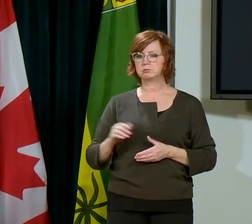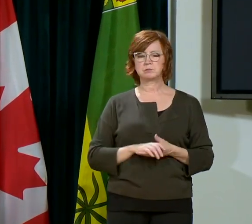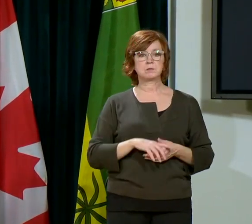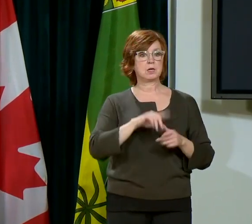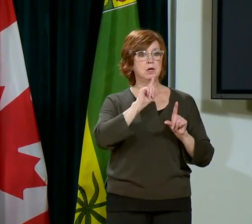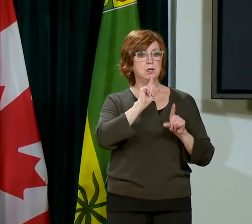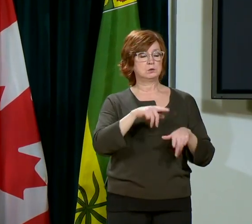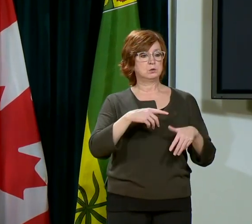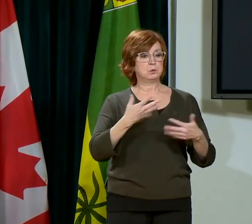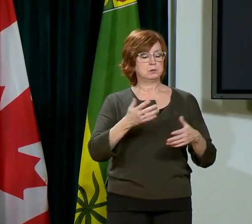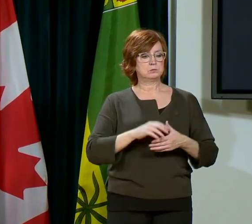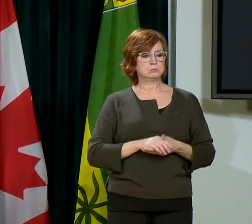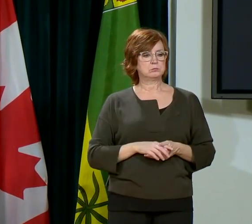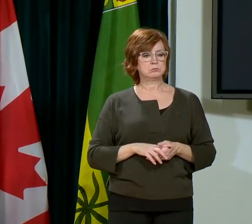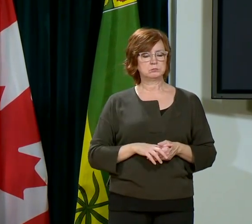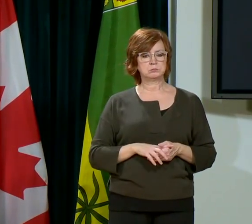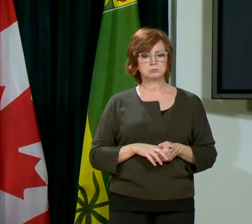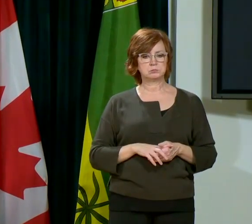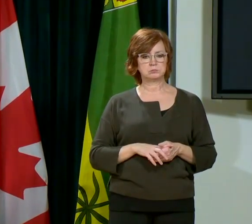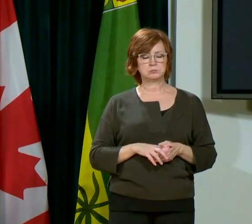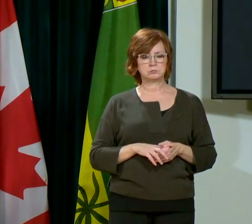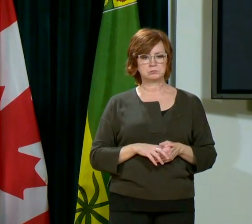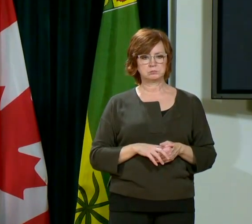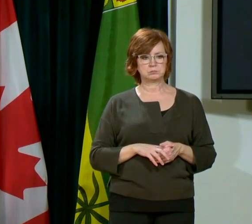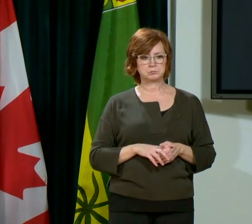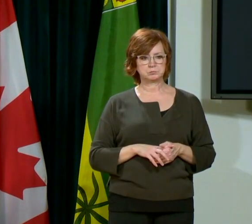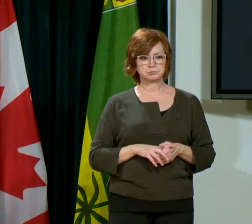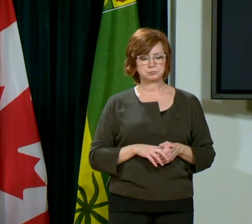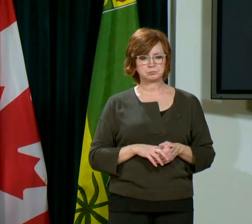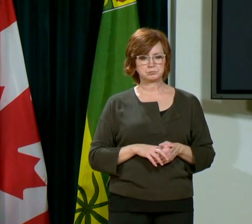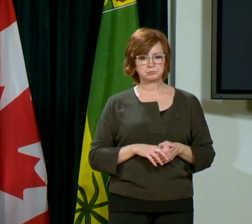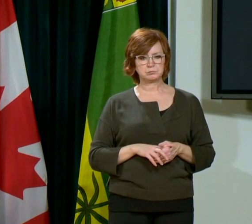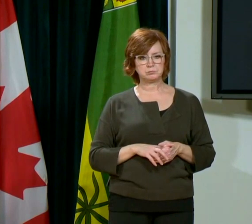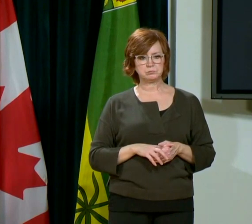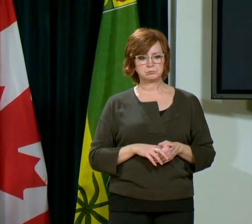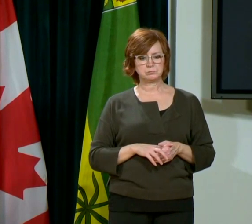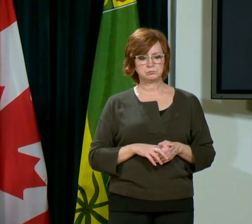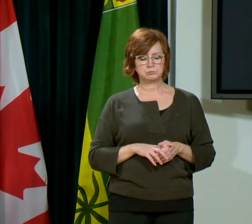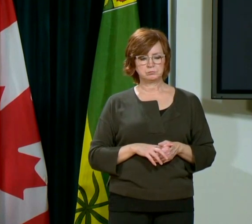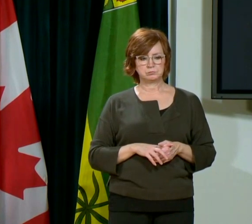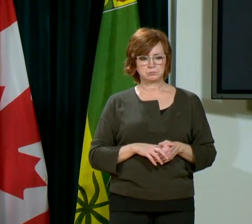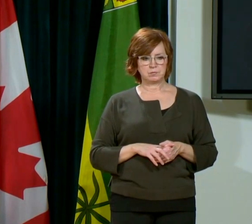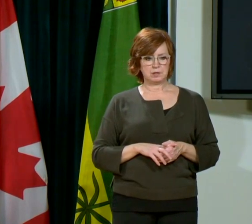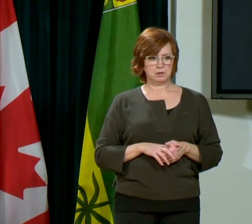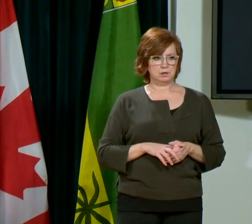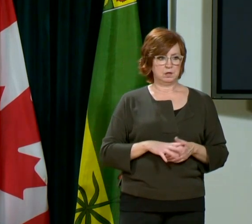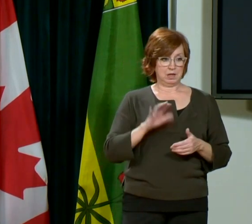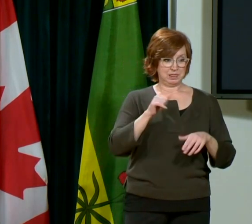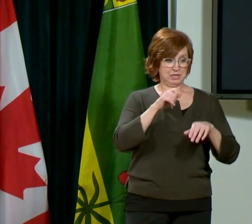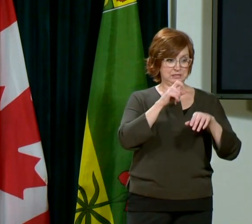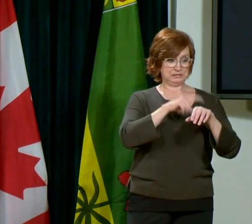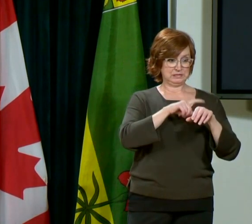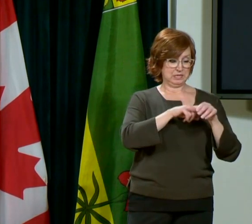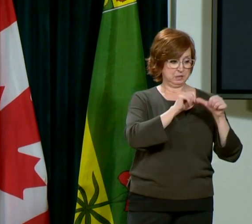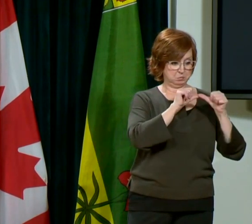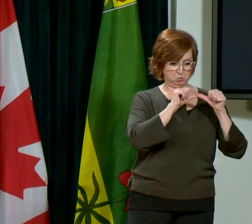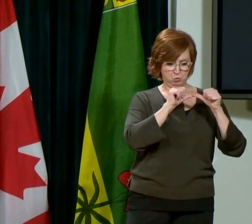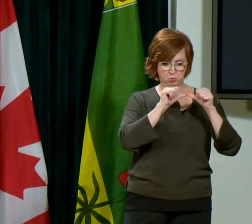And I would say that our response to actually sort of restarting the system and caring for those